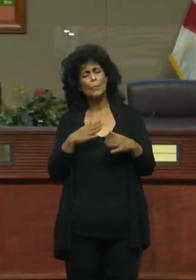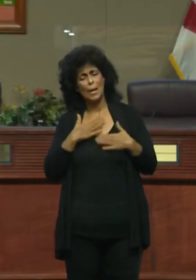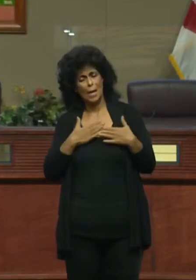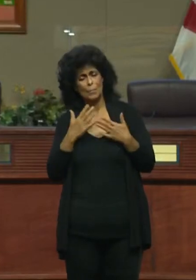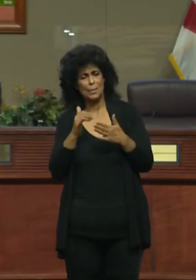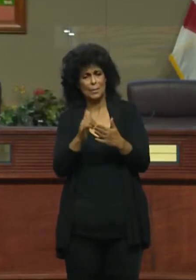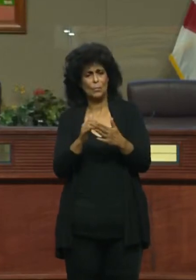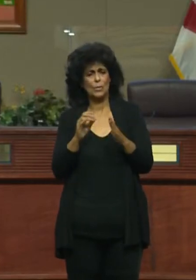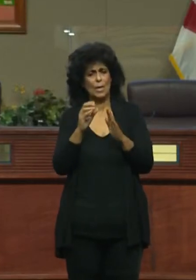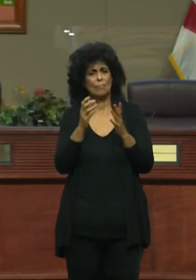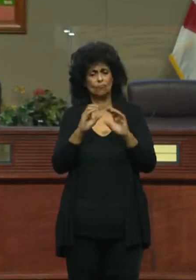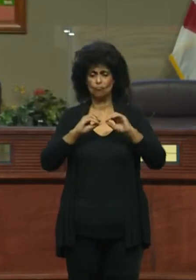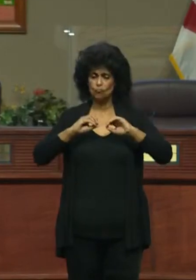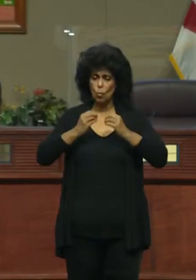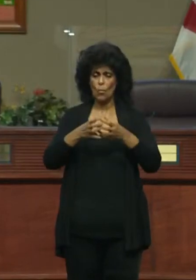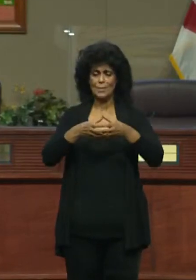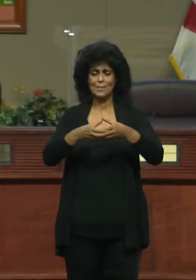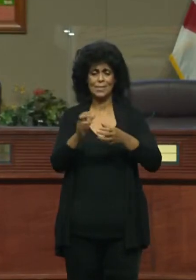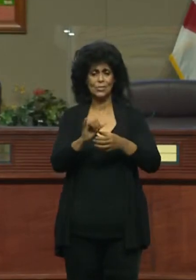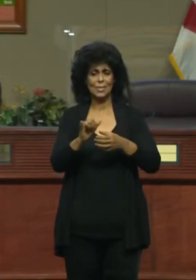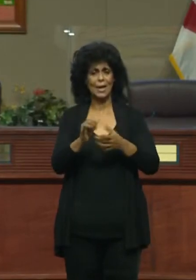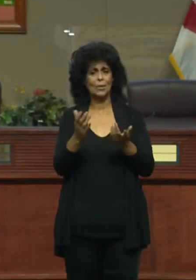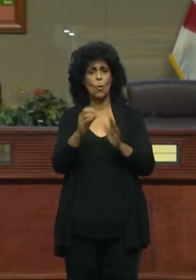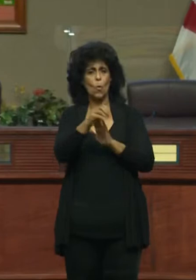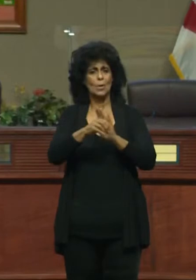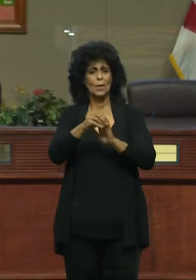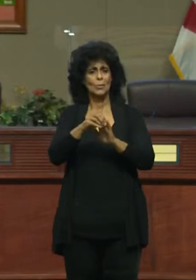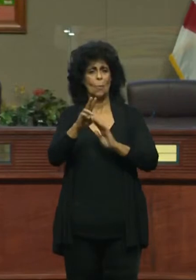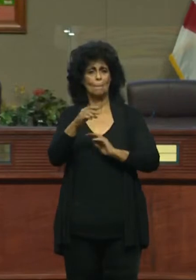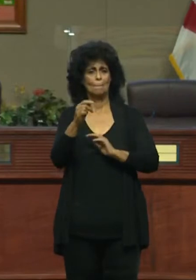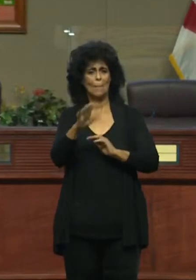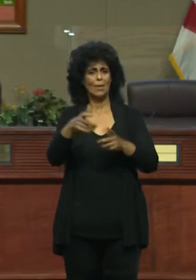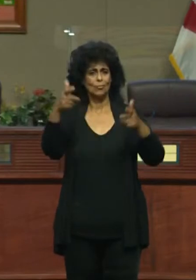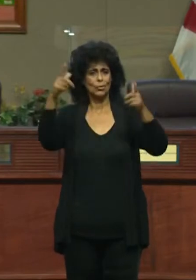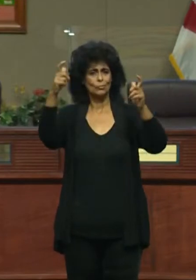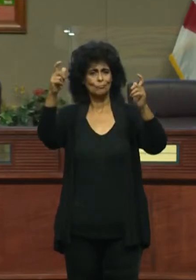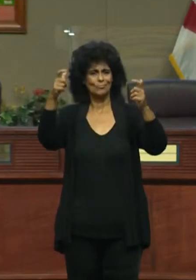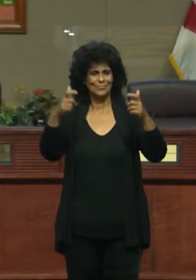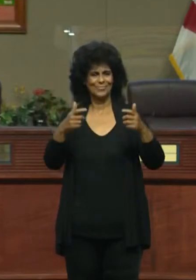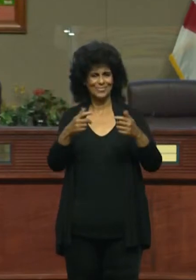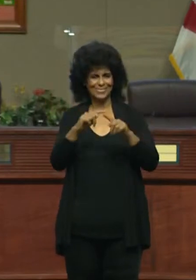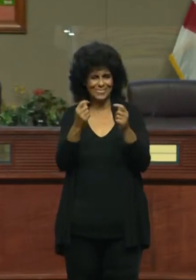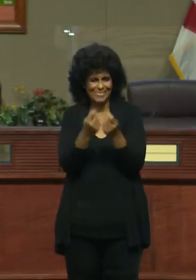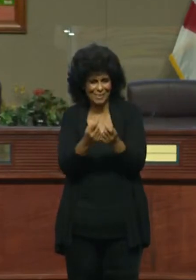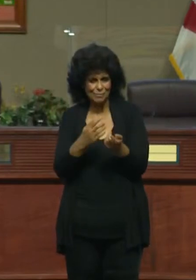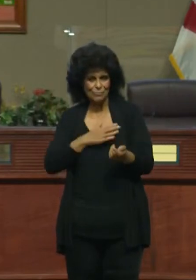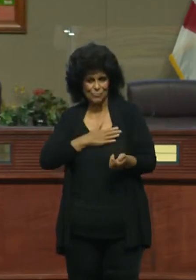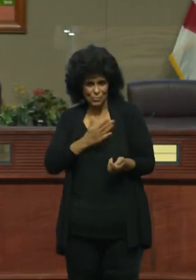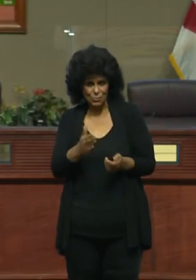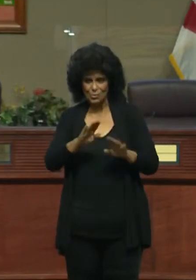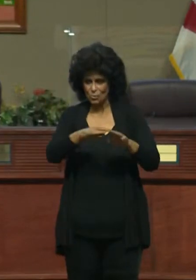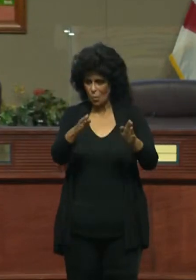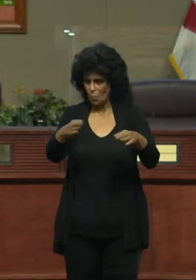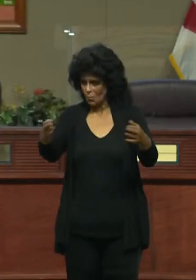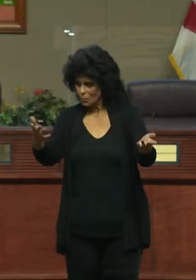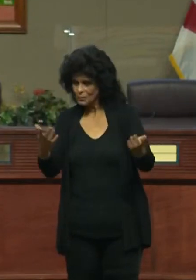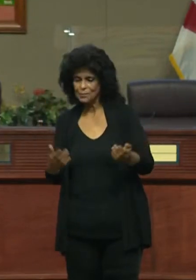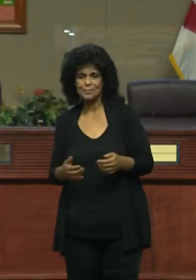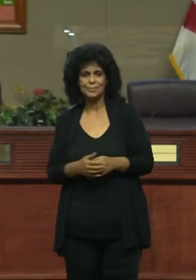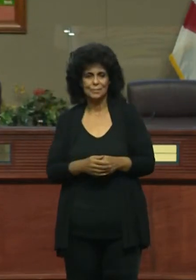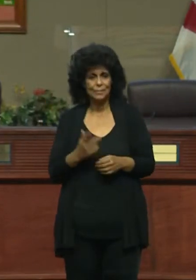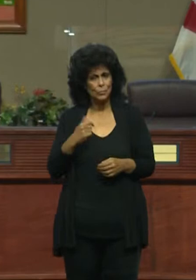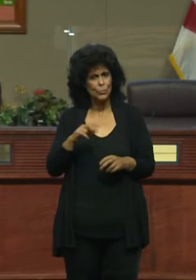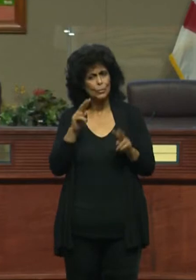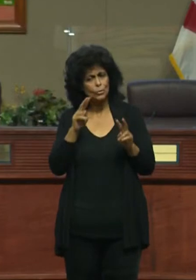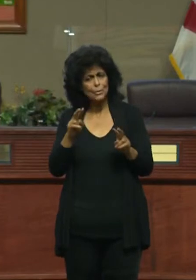up to the table and being creative. We will be looking at different